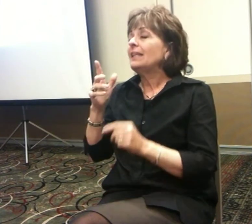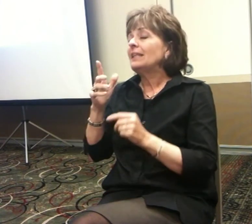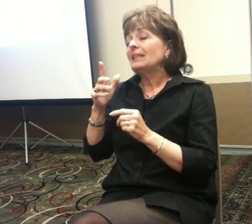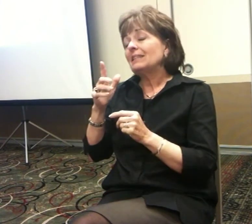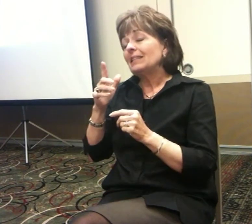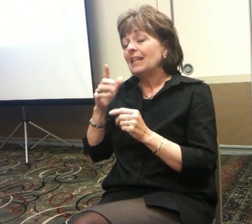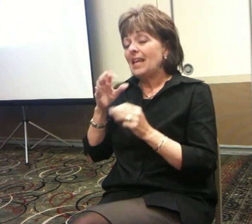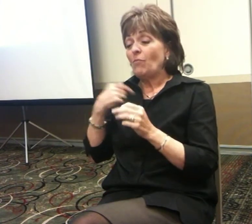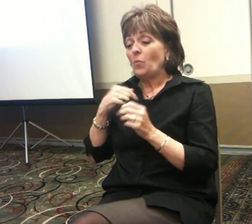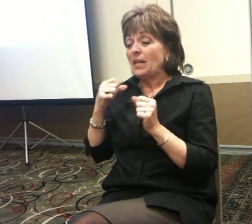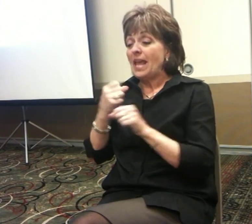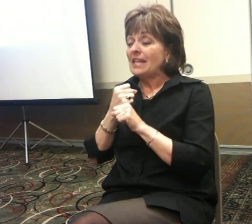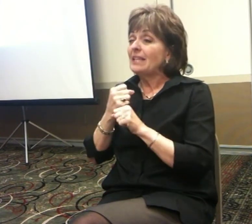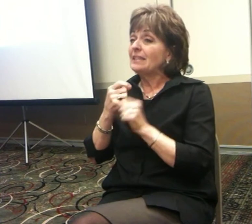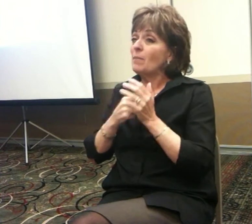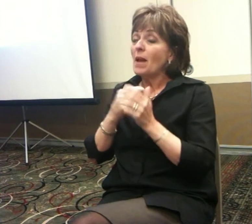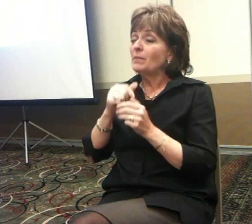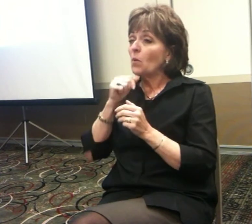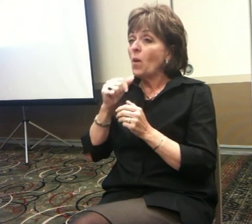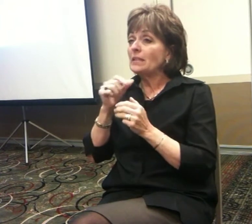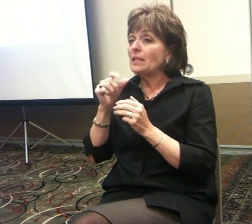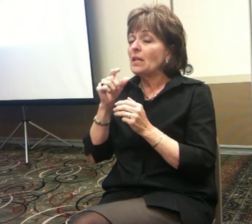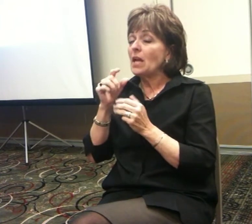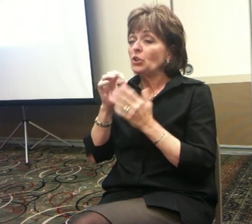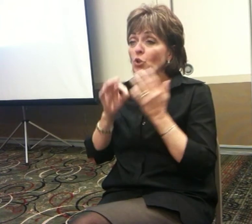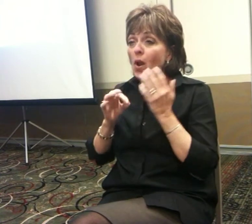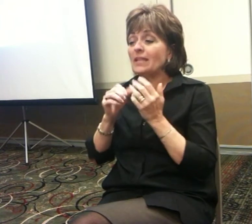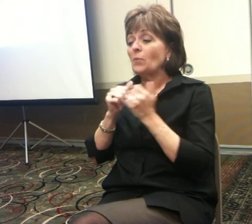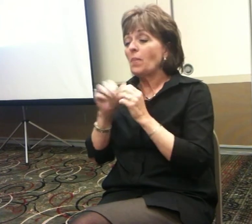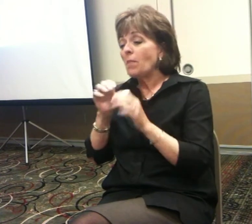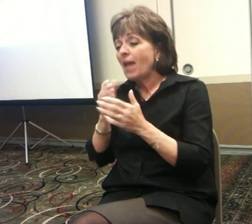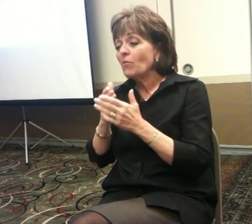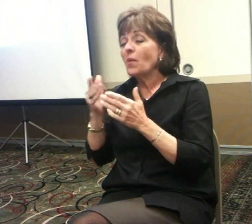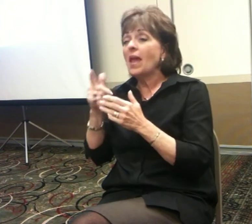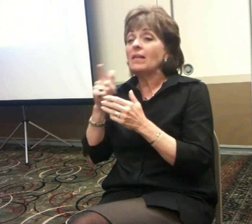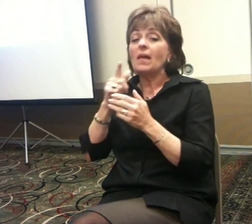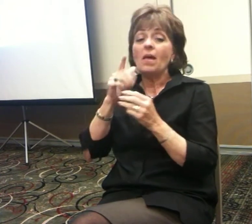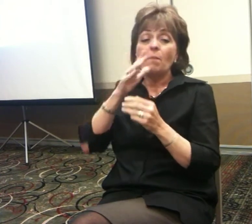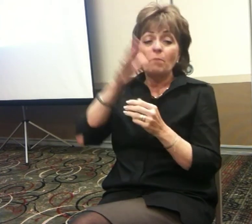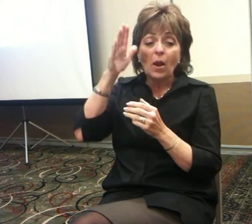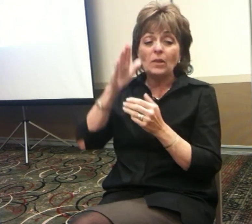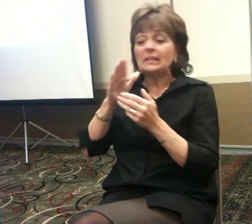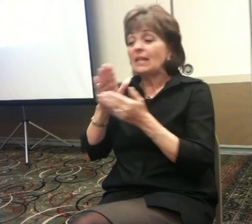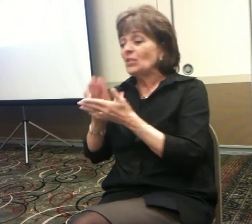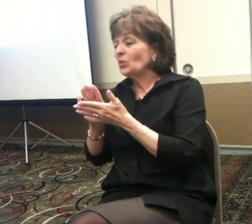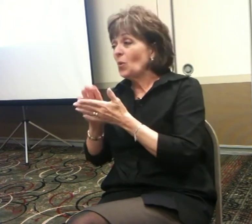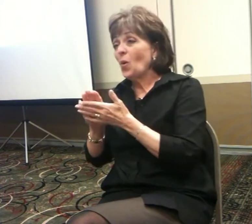necessarily a choice in a behavior thing like that. Parents in the school oftentimes are not in great places when you start to get to that